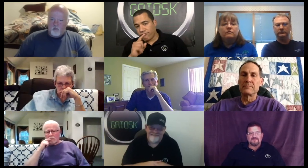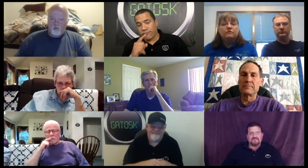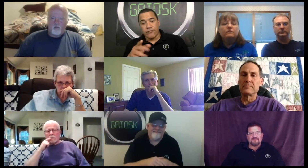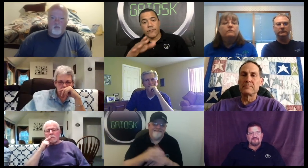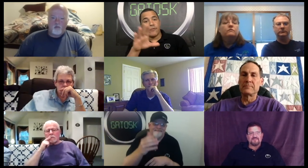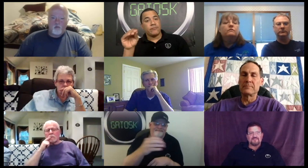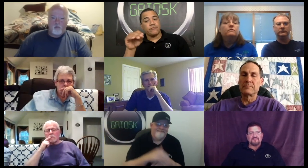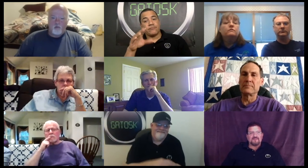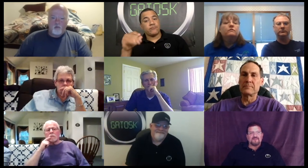So,